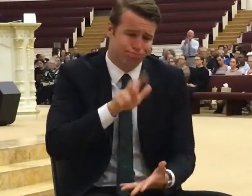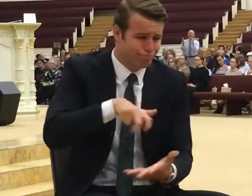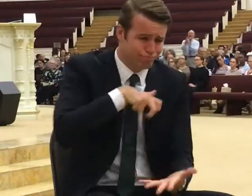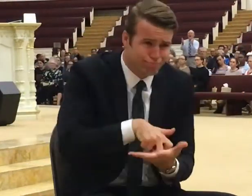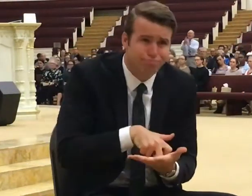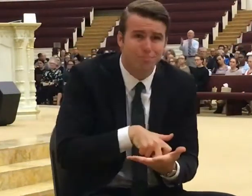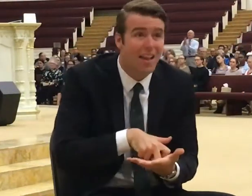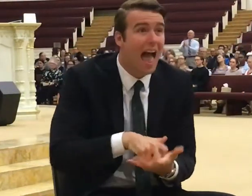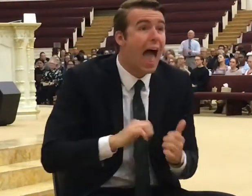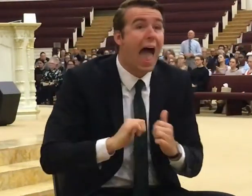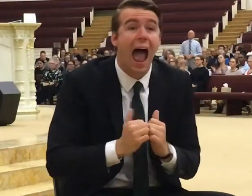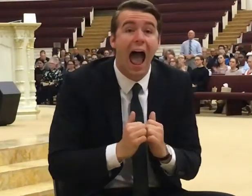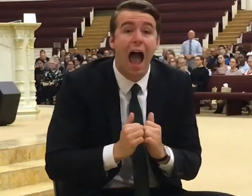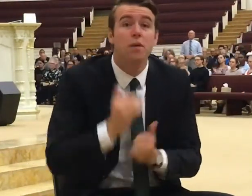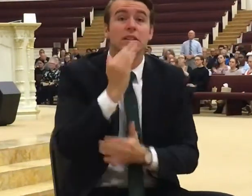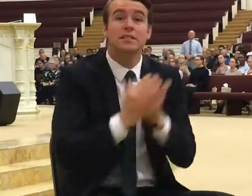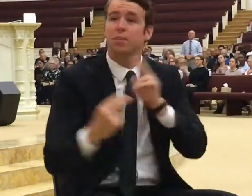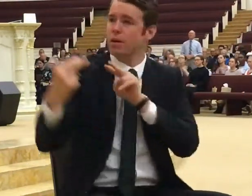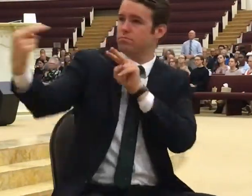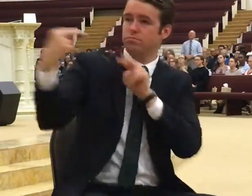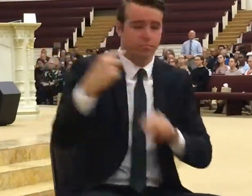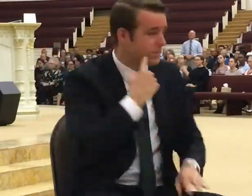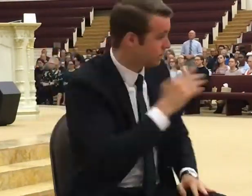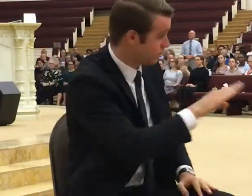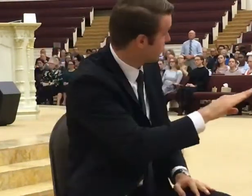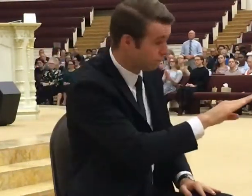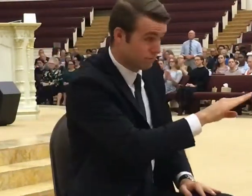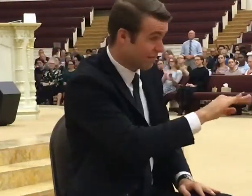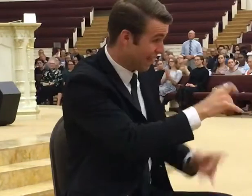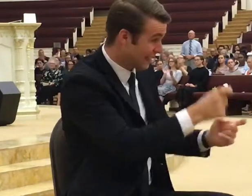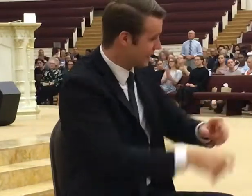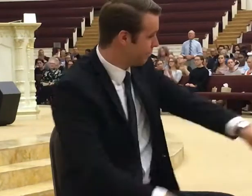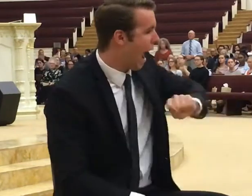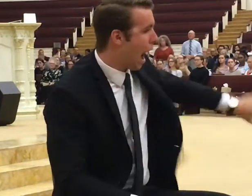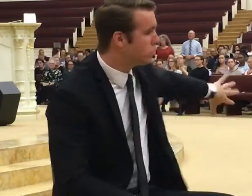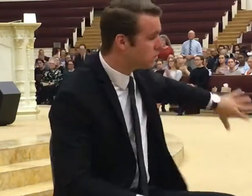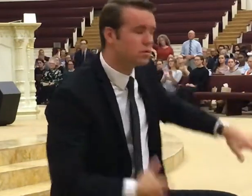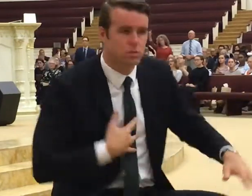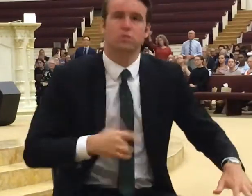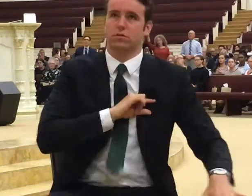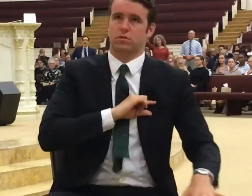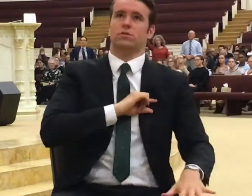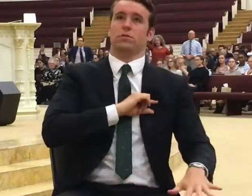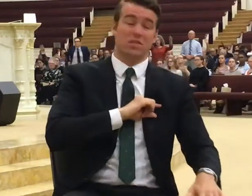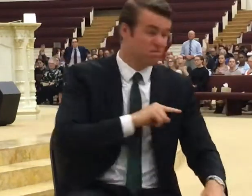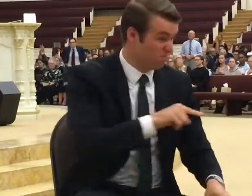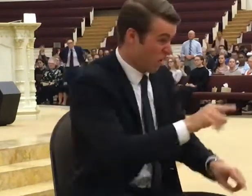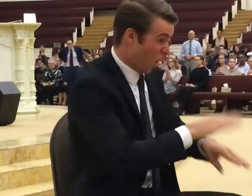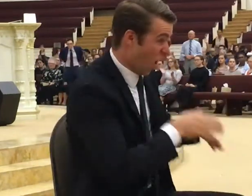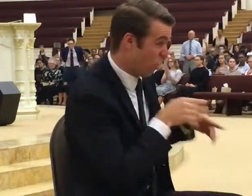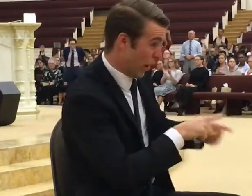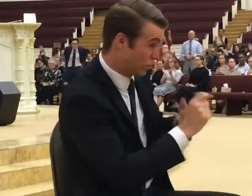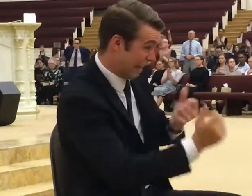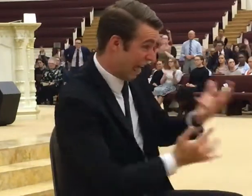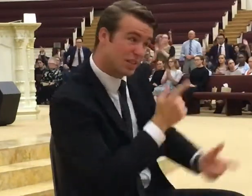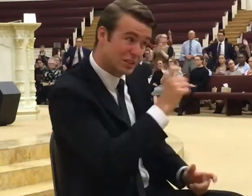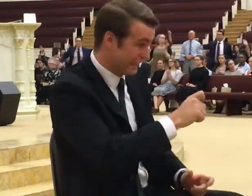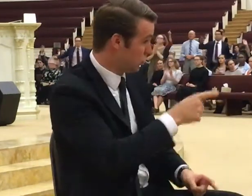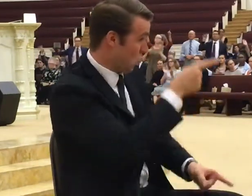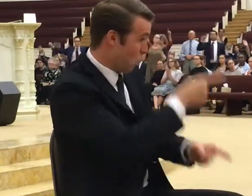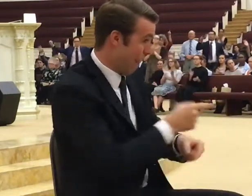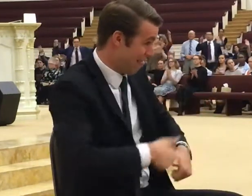running down our face. Somebody looked at us and said, you better get that sin out of your life. You're on your way to hell, and you better get